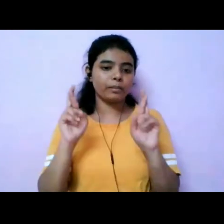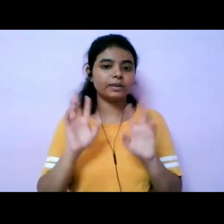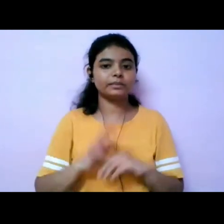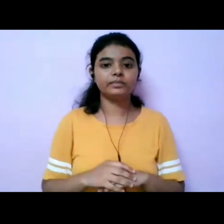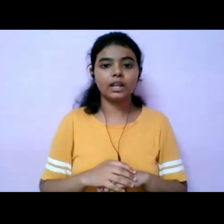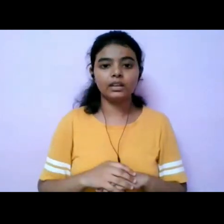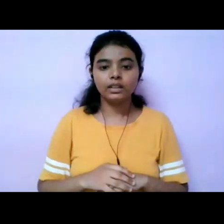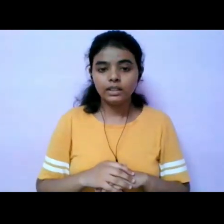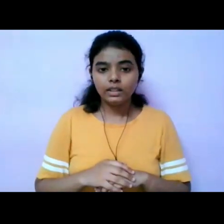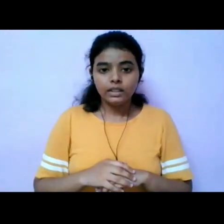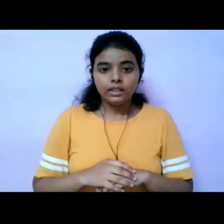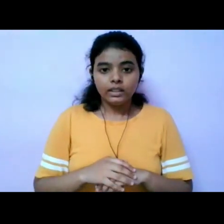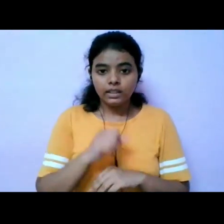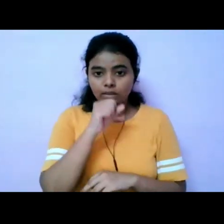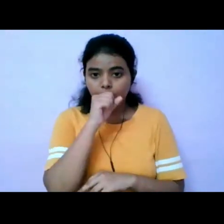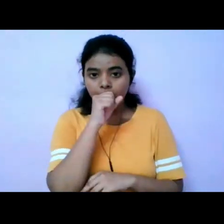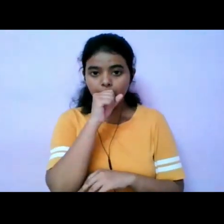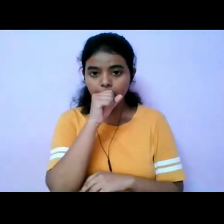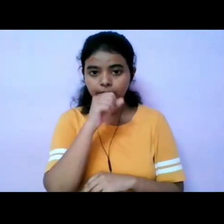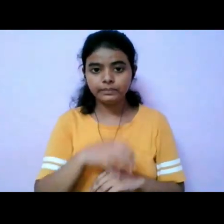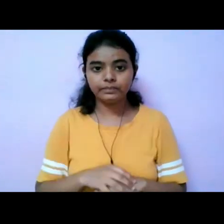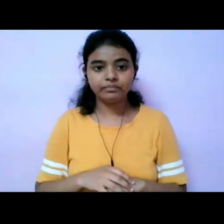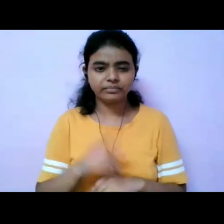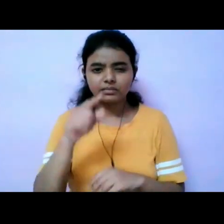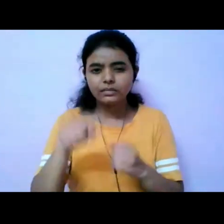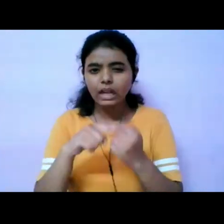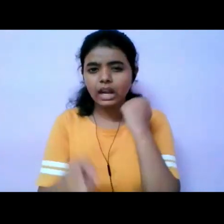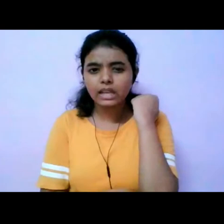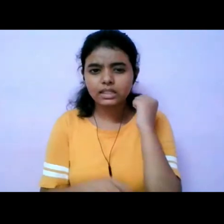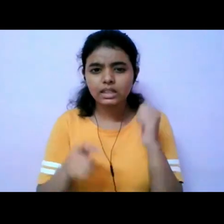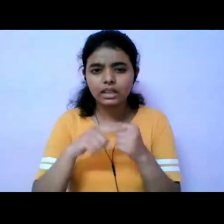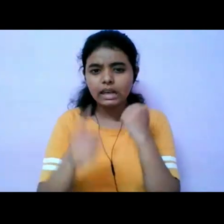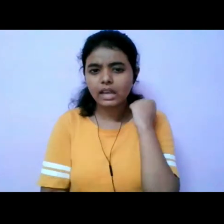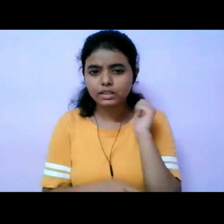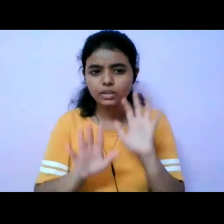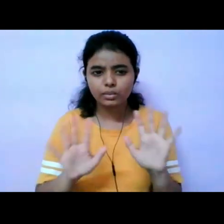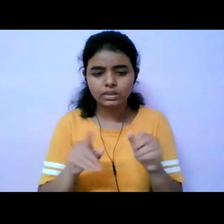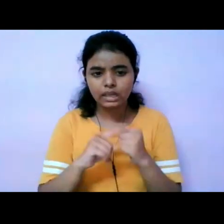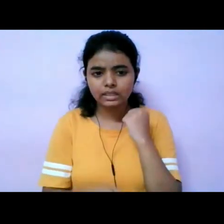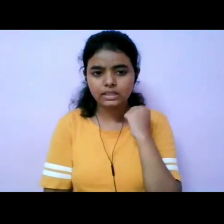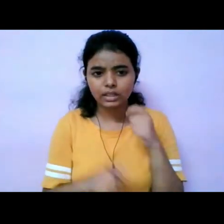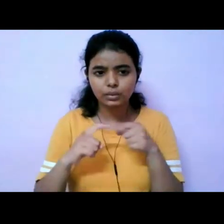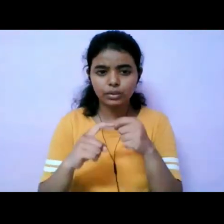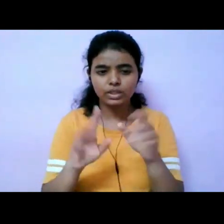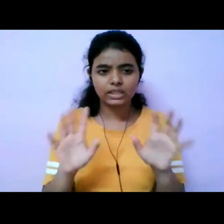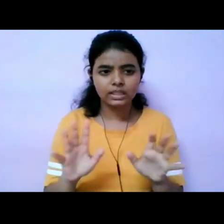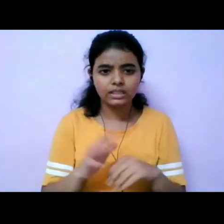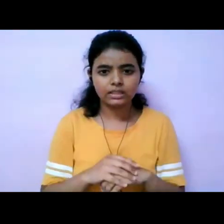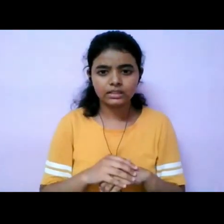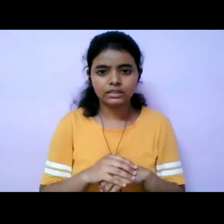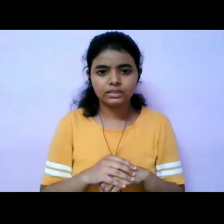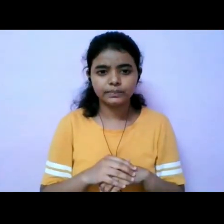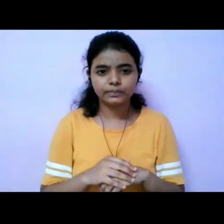Professor Prasad. Yes. With your permission, last question, 45 seconds only. Can I quickly ask